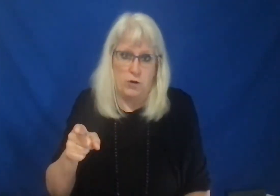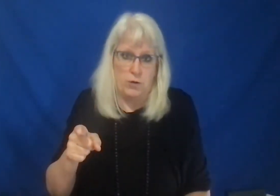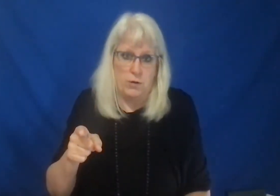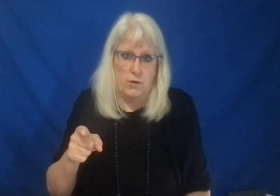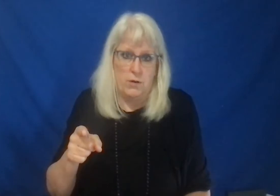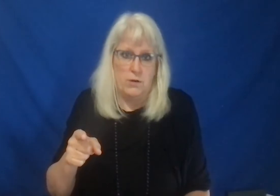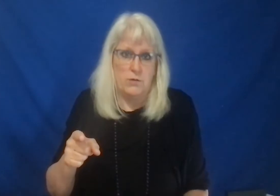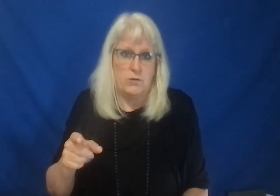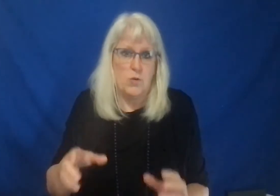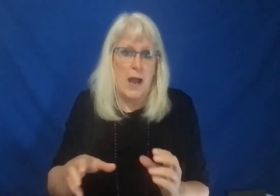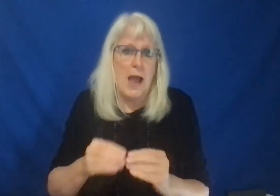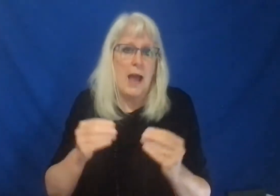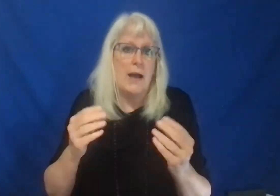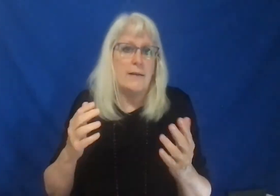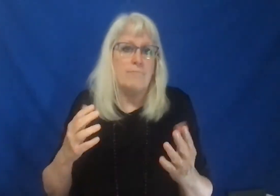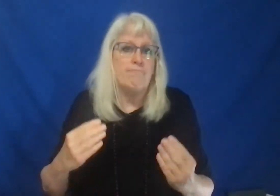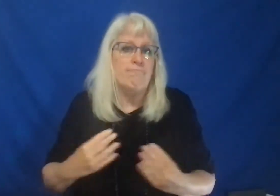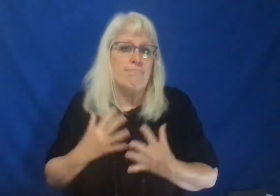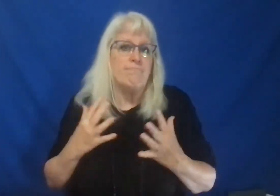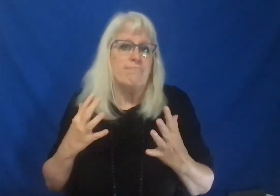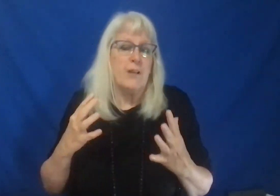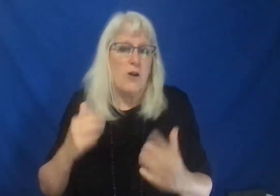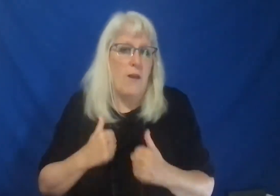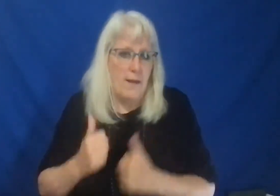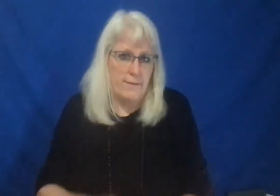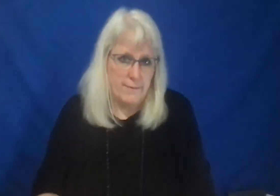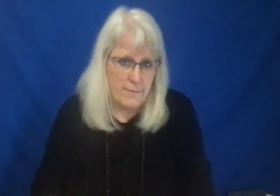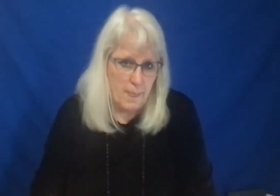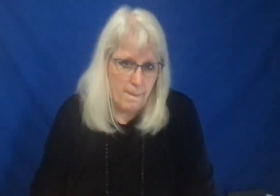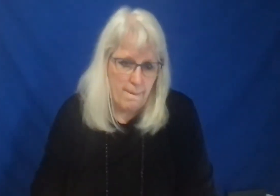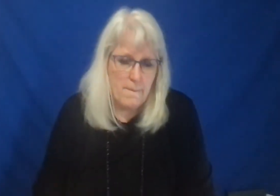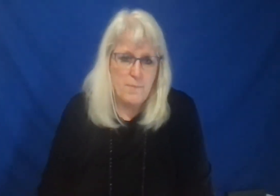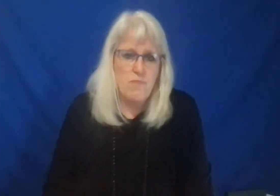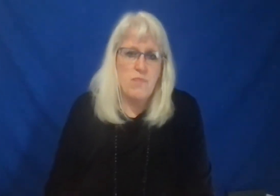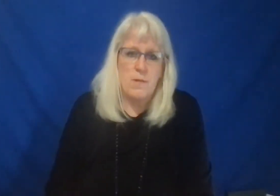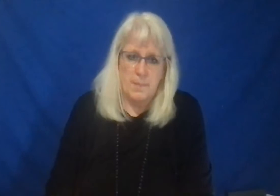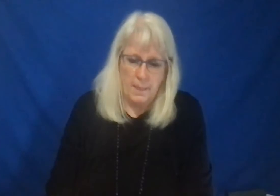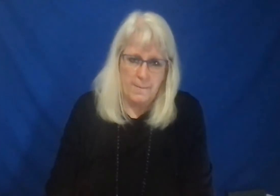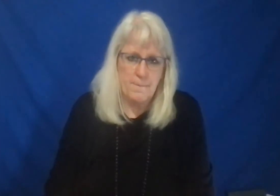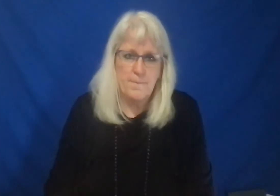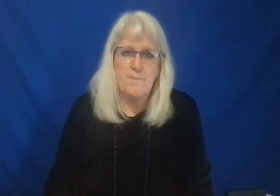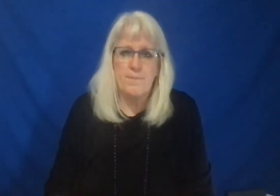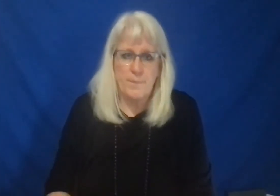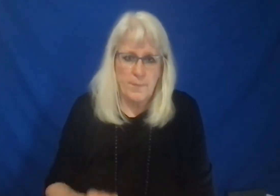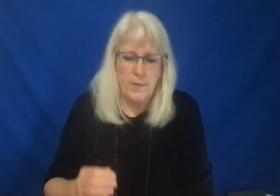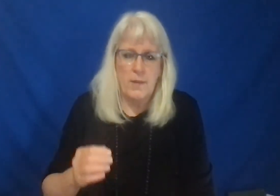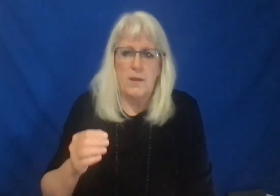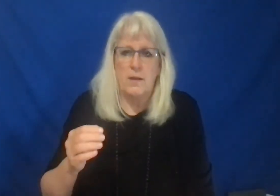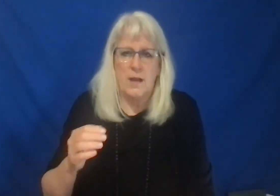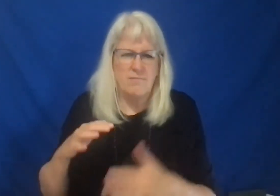her life, who gives her additional support, who jumps in and